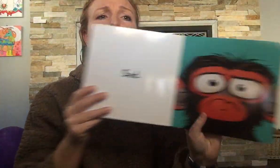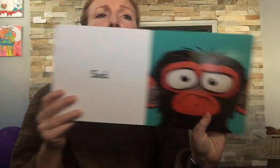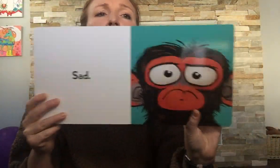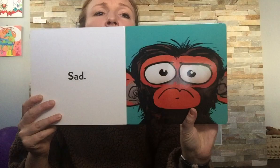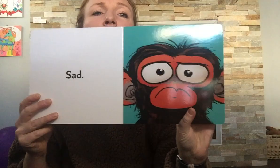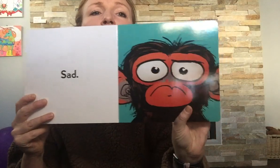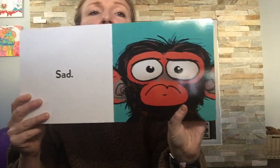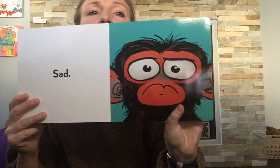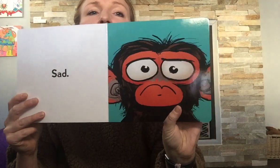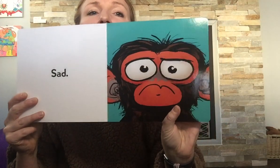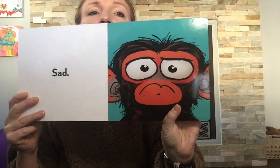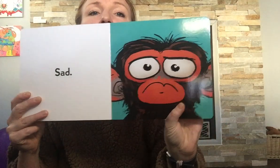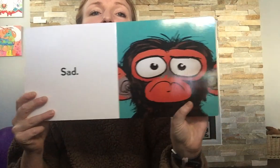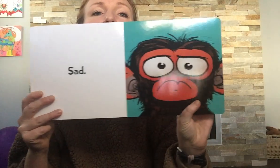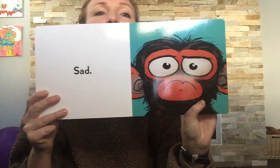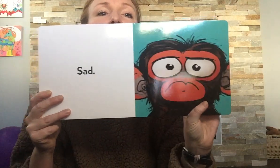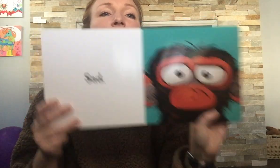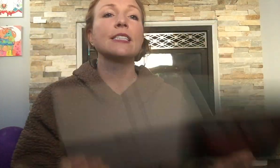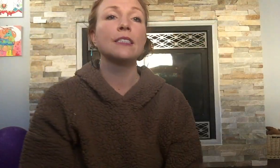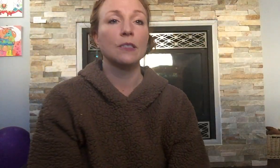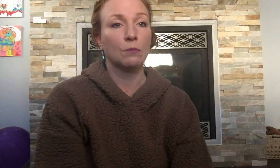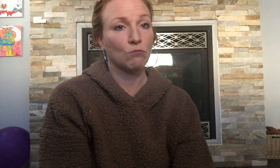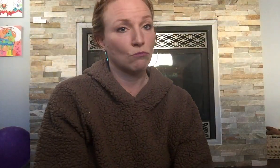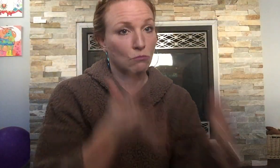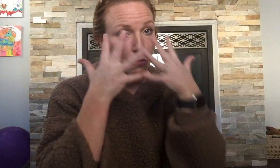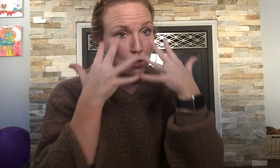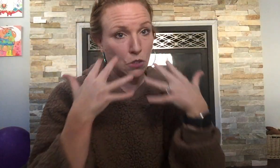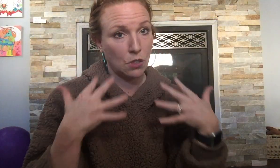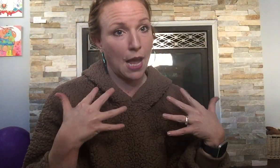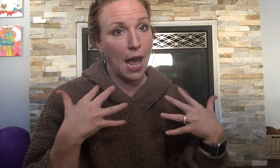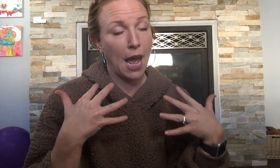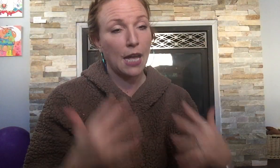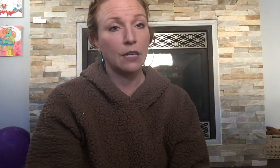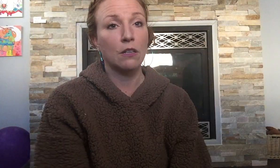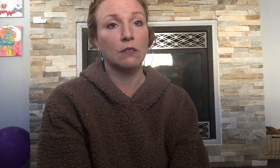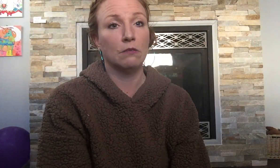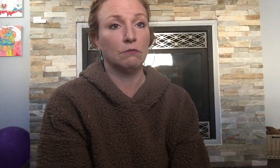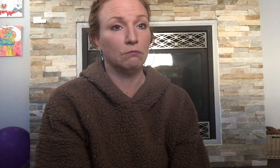Oh, now he's sad.